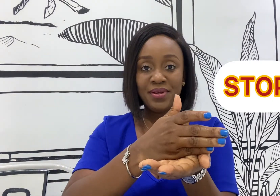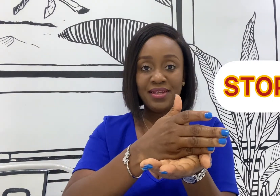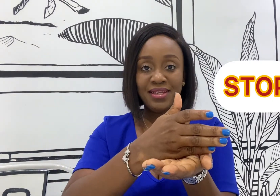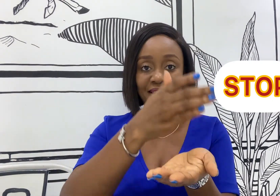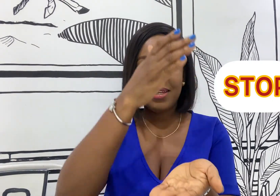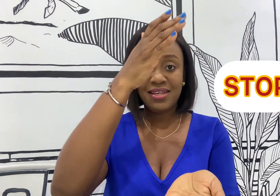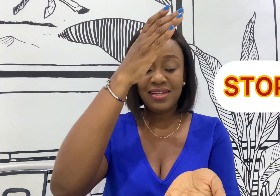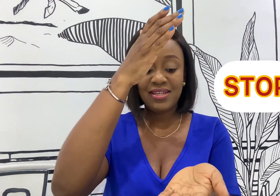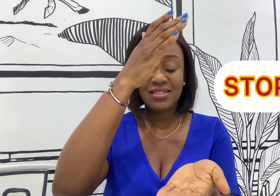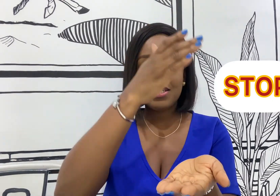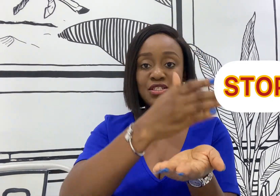Stop.